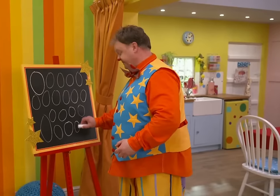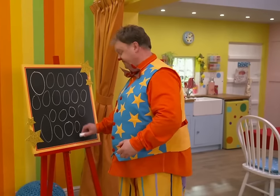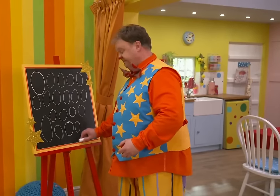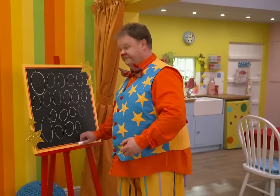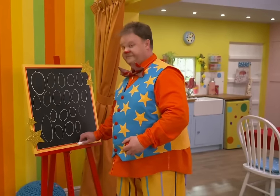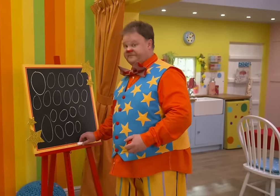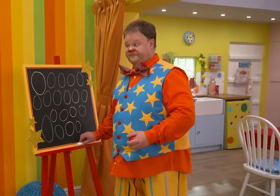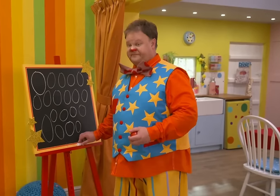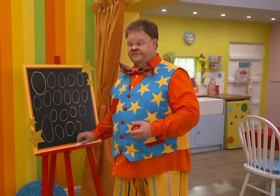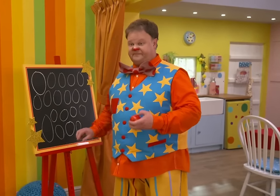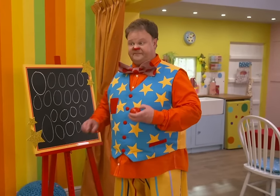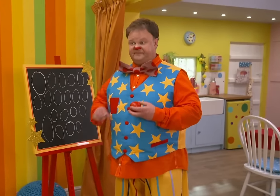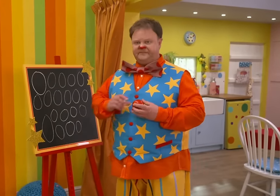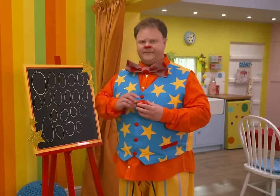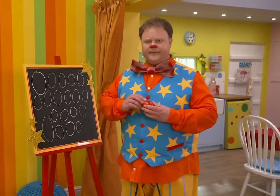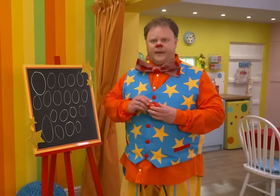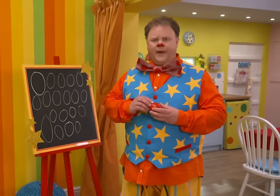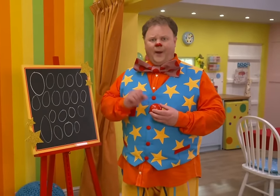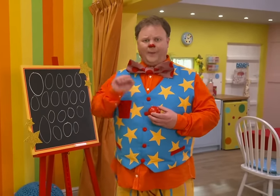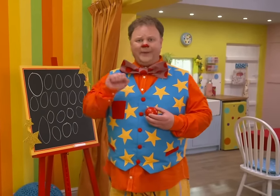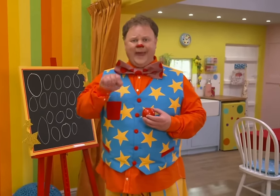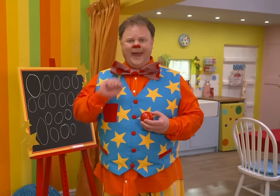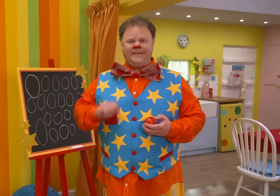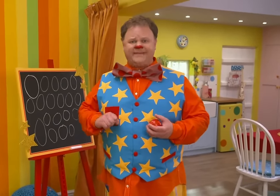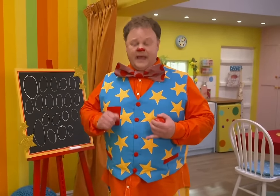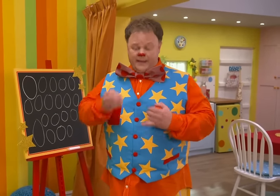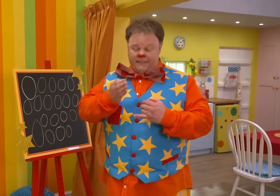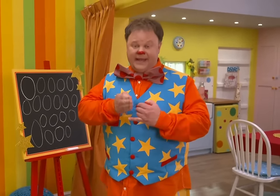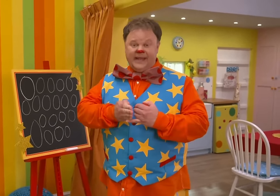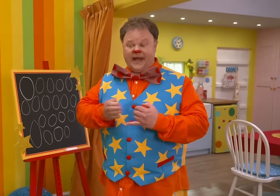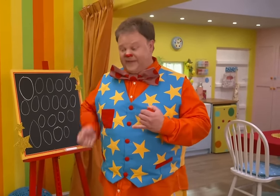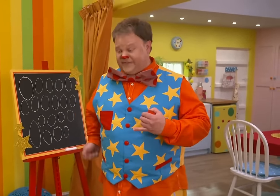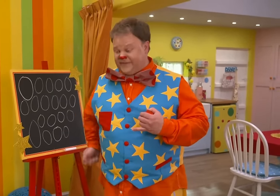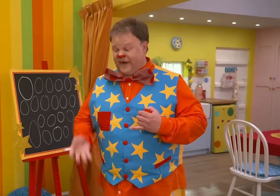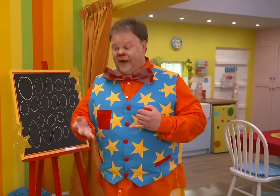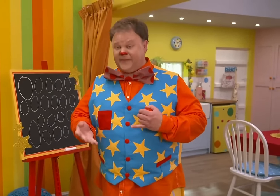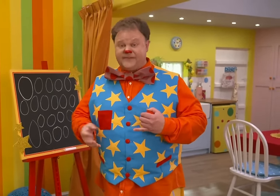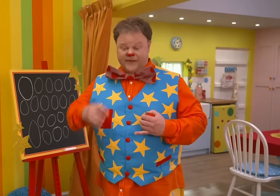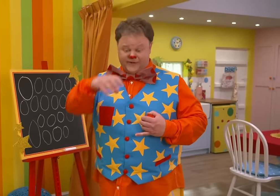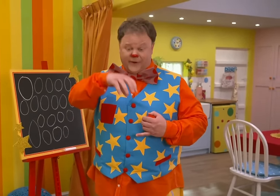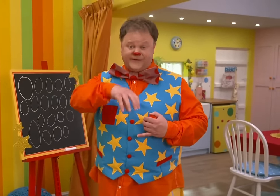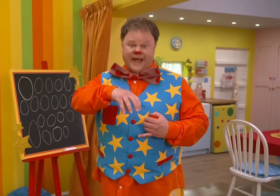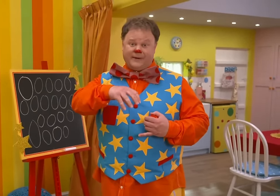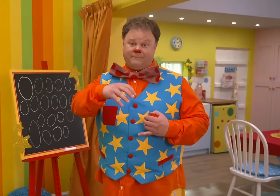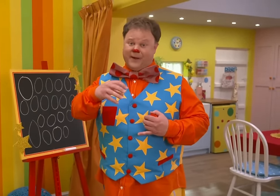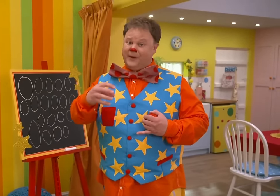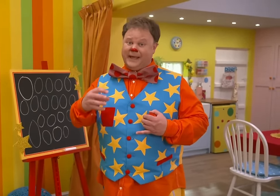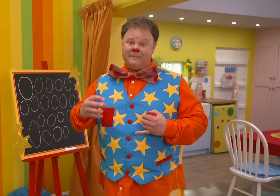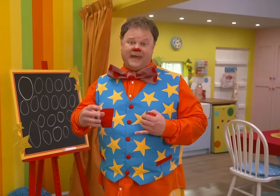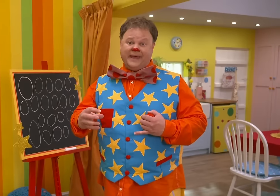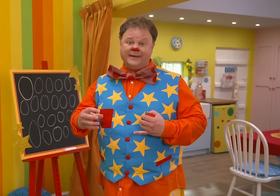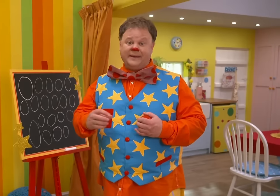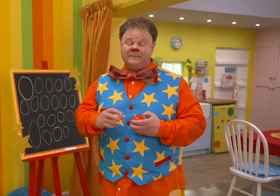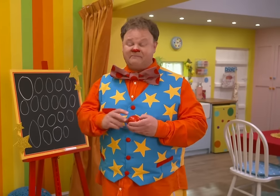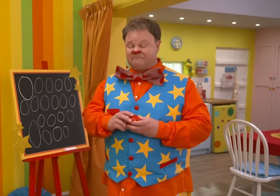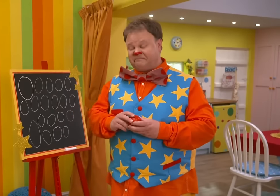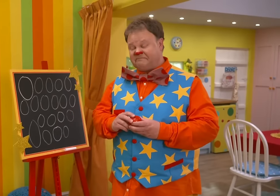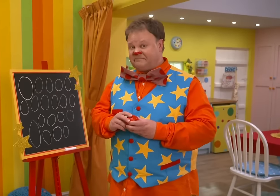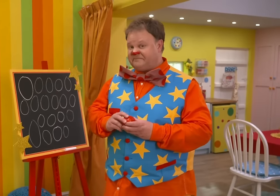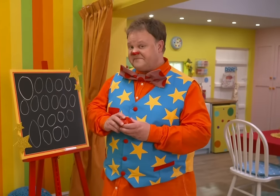This is the last turn, Mr. Tumble. Oh, yes! My last chance to knock down a bowling pin. I'm sure you